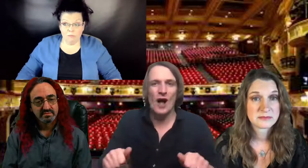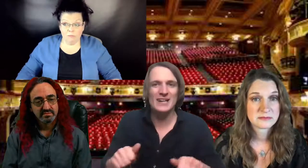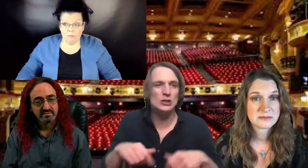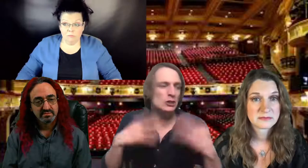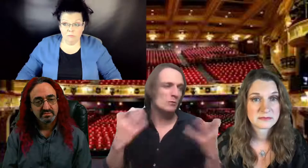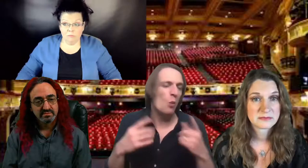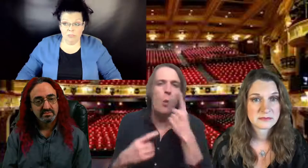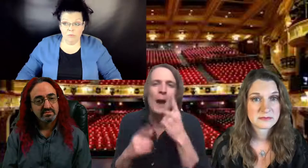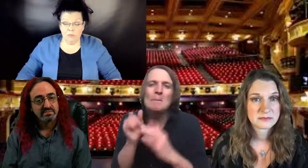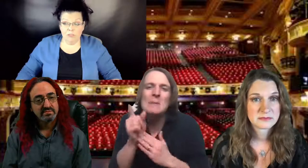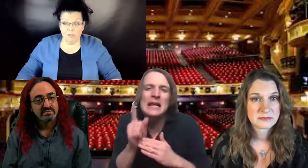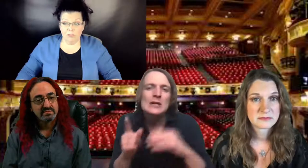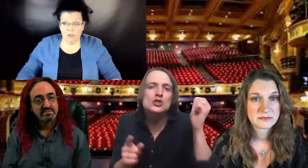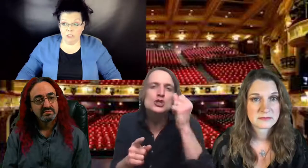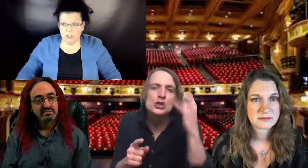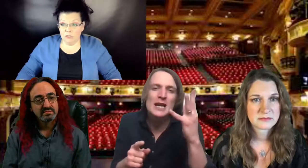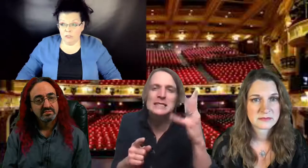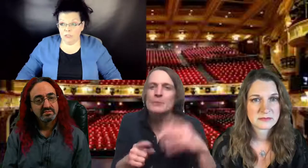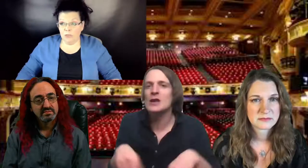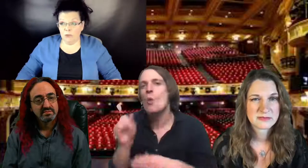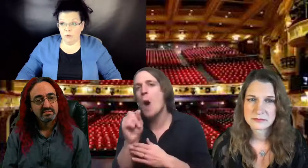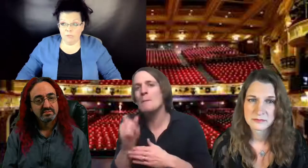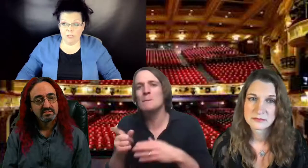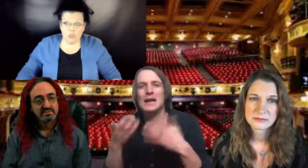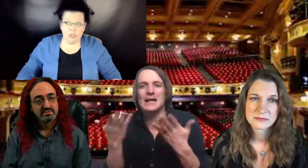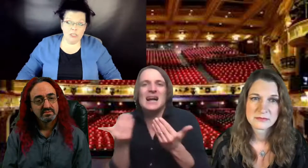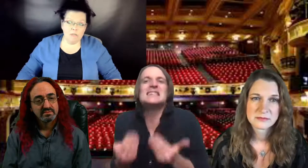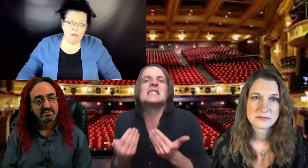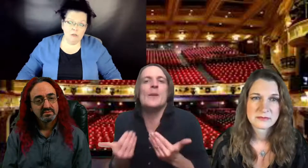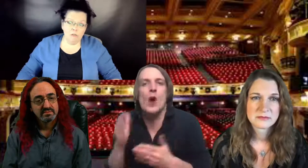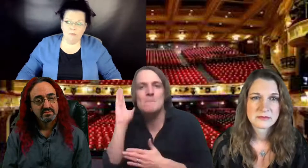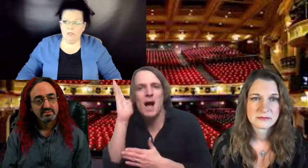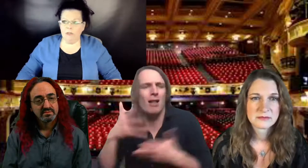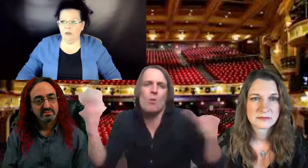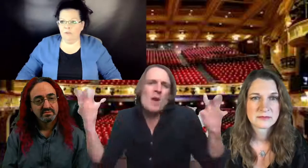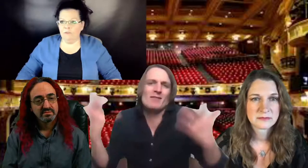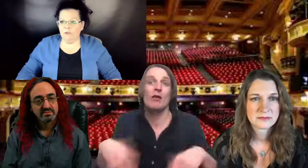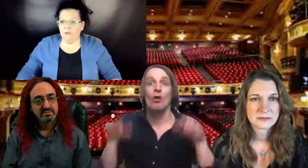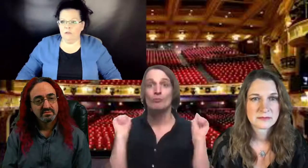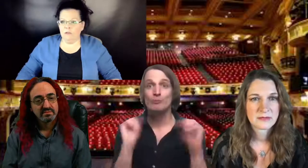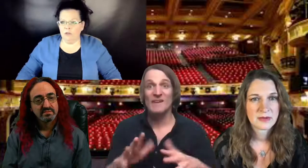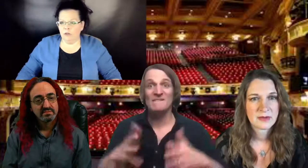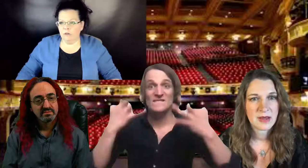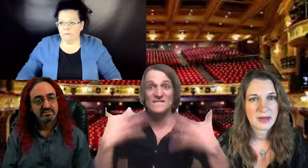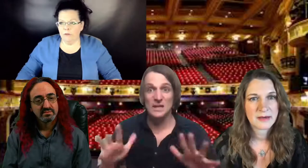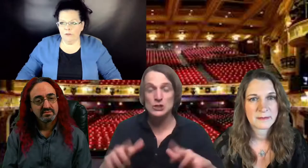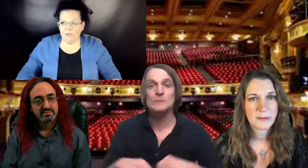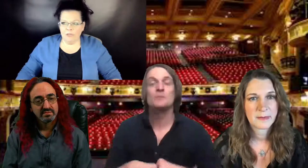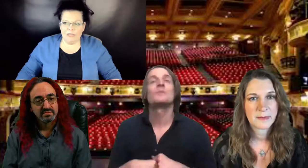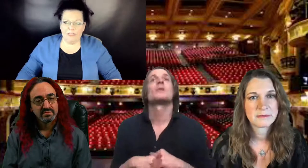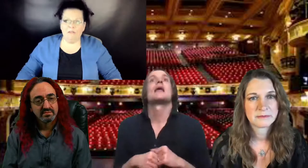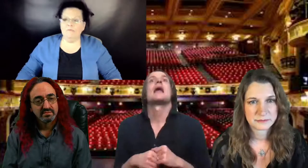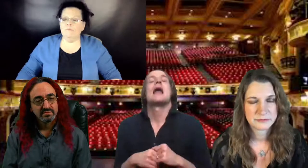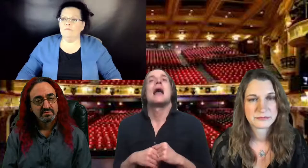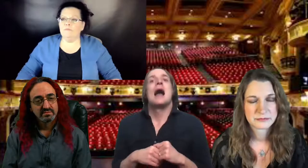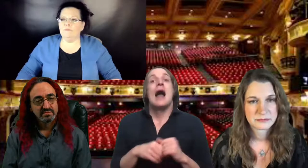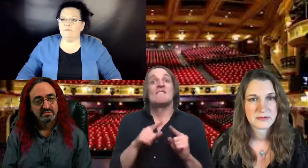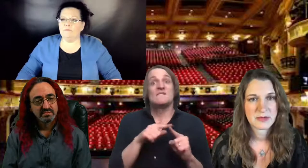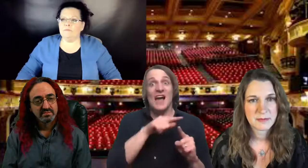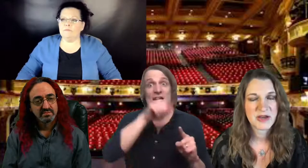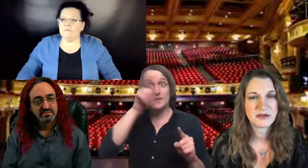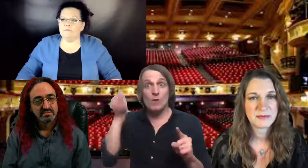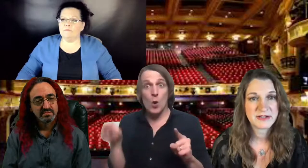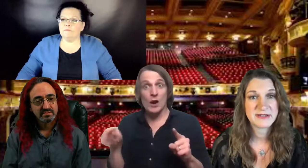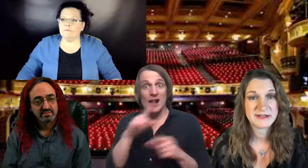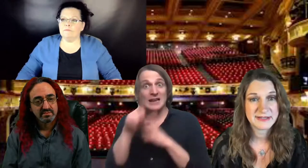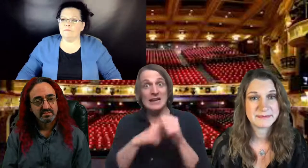up. I didn't really audition. There was like a 1 minute Shakespeare, 1 minute of a current model. You get in.